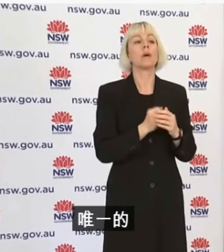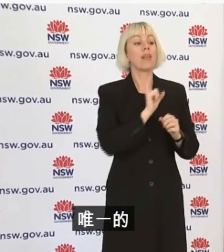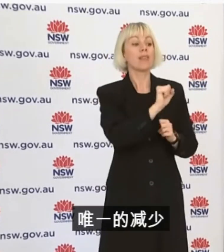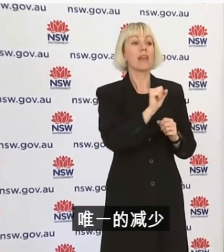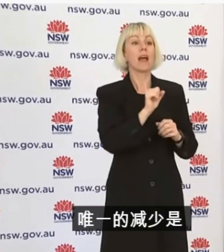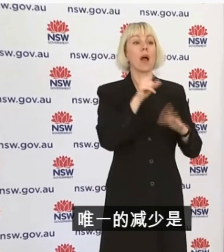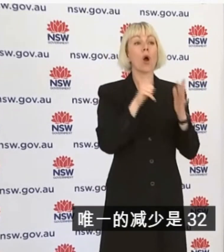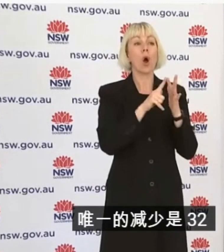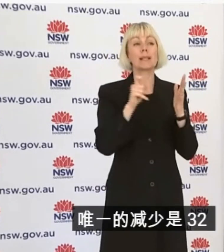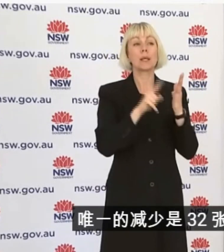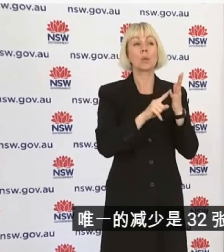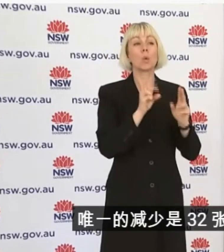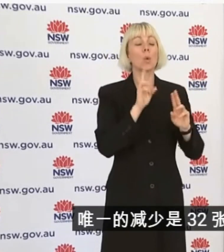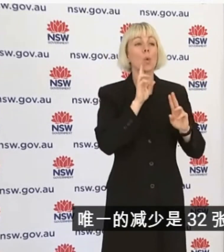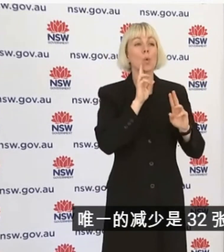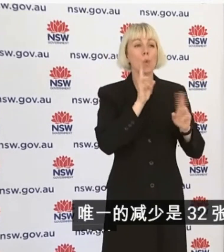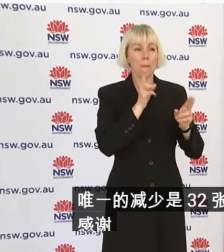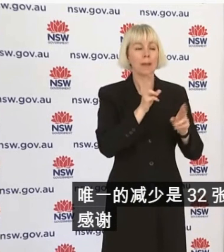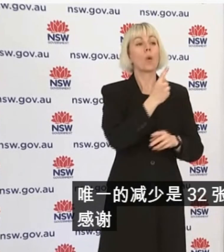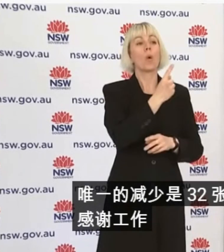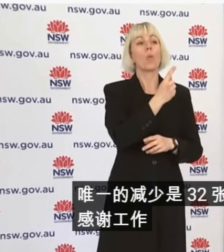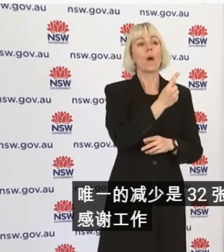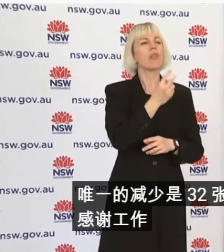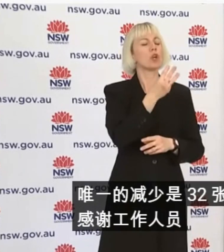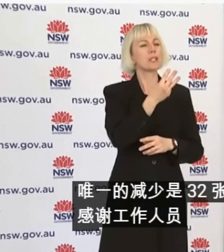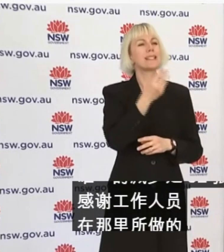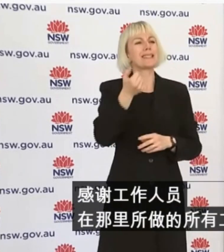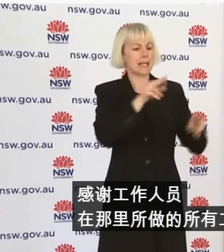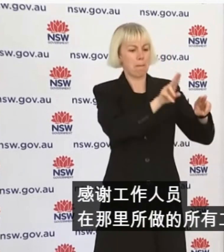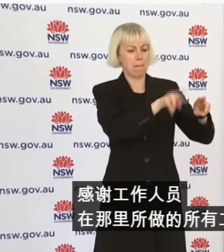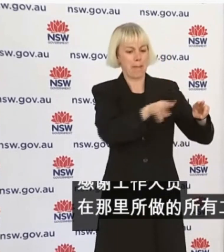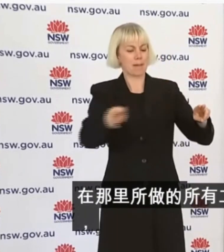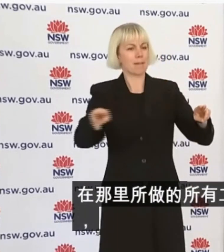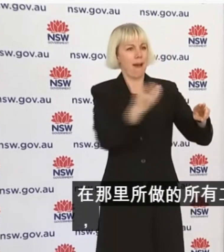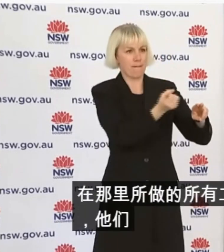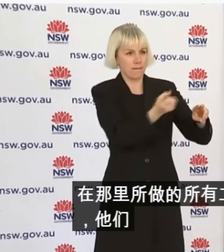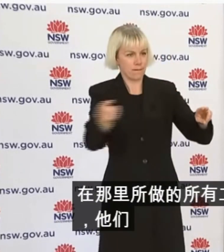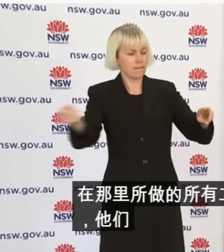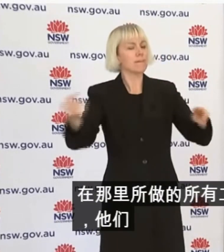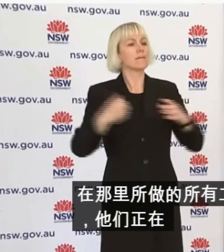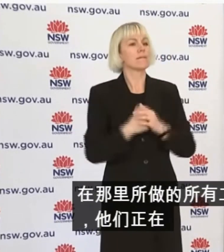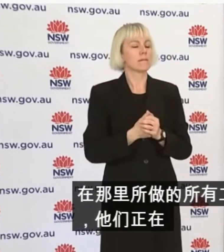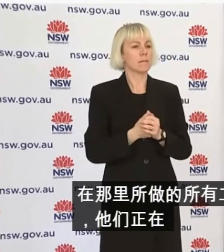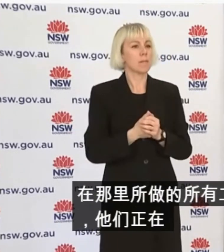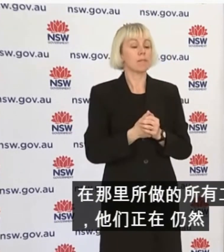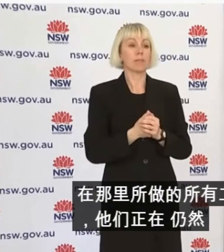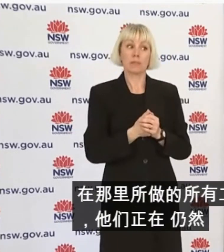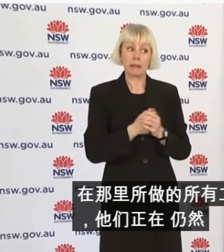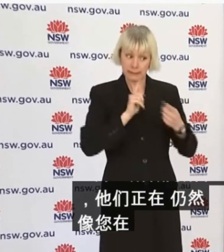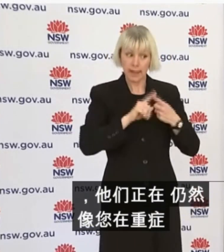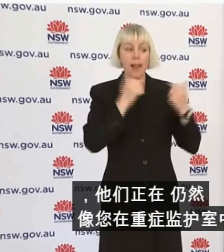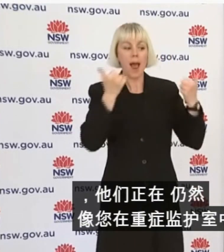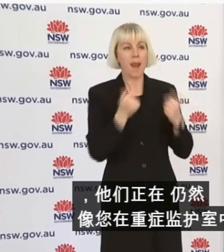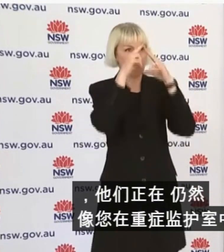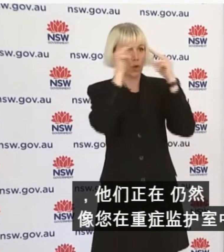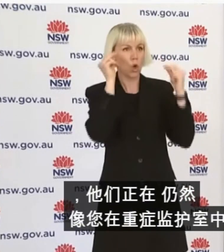only reduction is to 32, which I thank the staff for all the work they're doing there, and they're still doing one-to-one